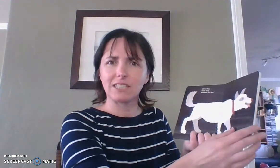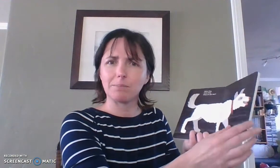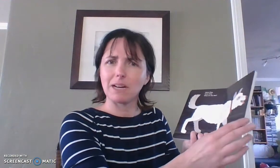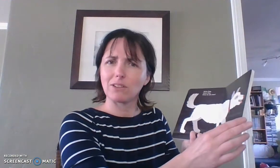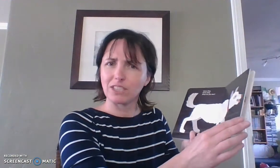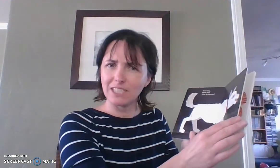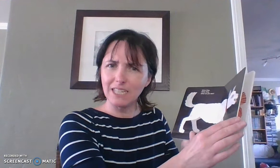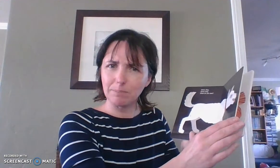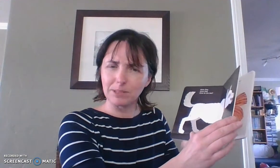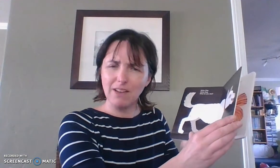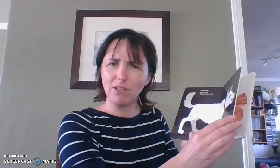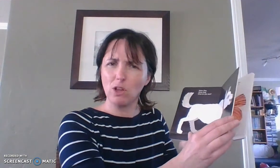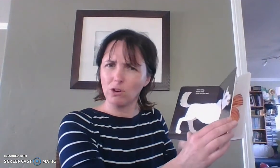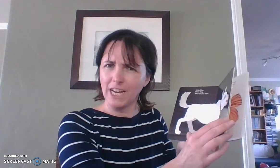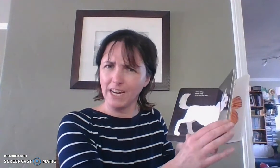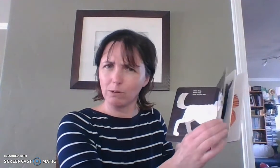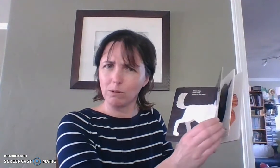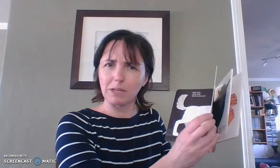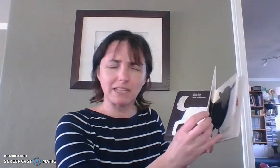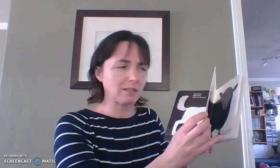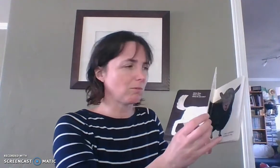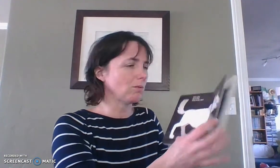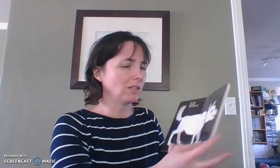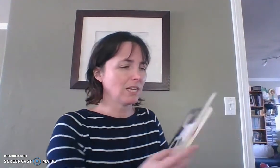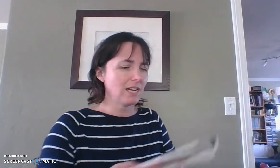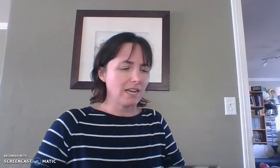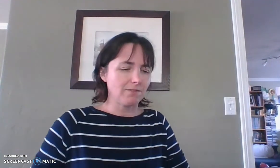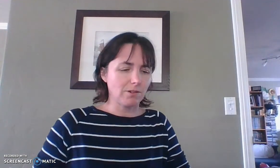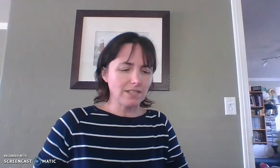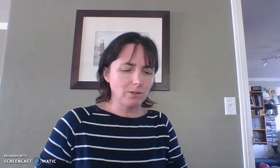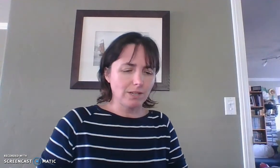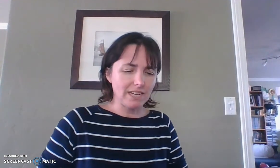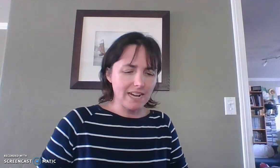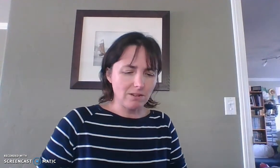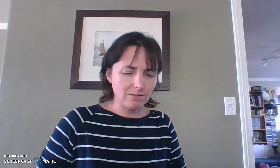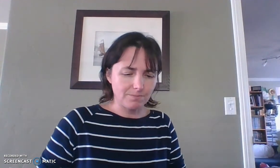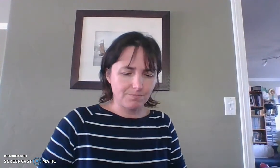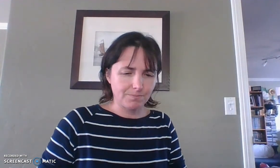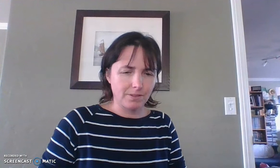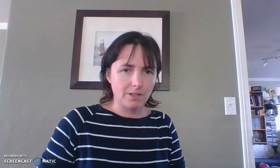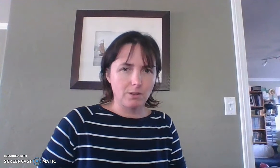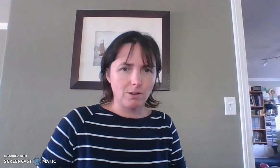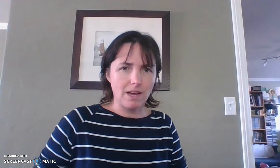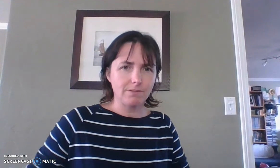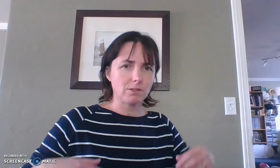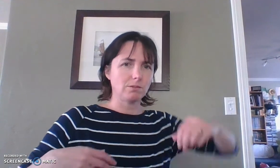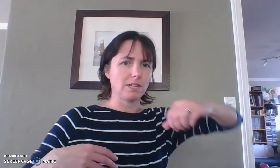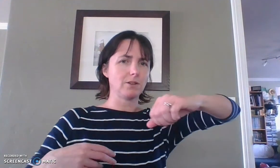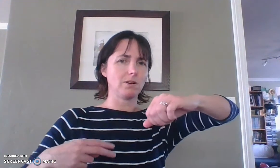sheep. Now the sheeps have long hair where we get the wool. And for us to get it out, you have to get your